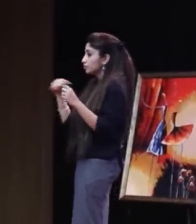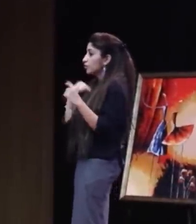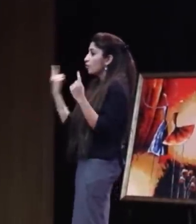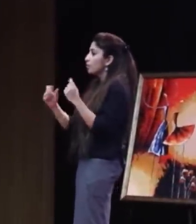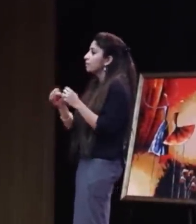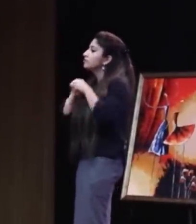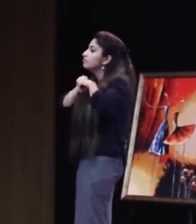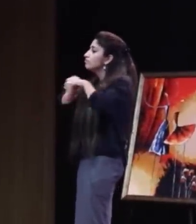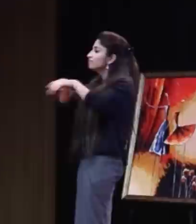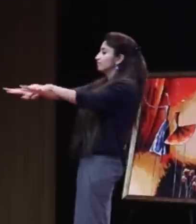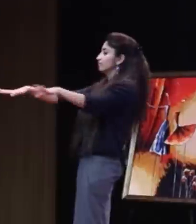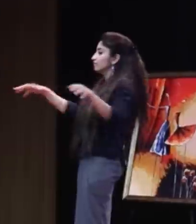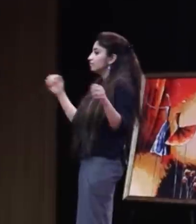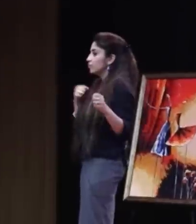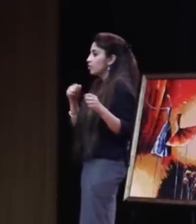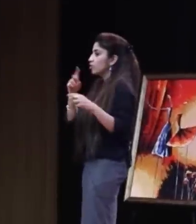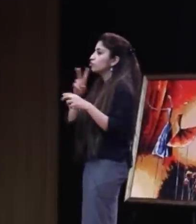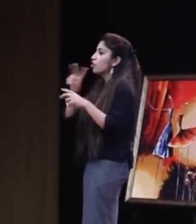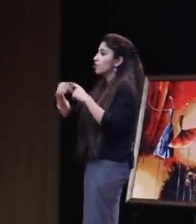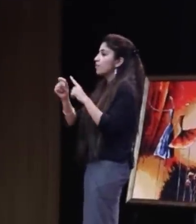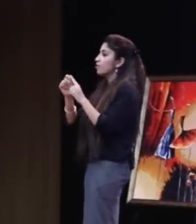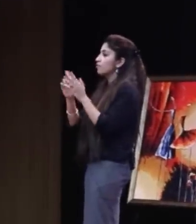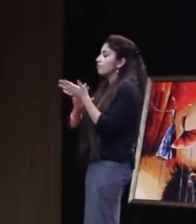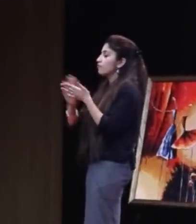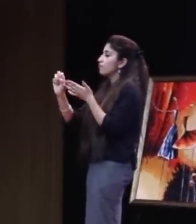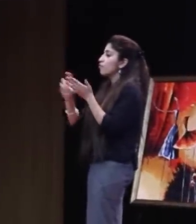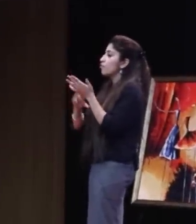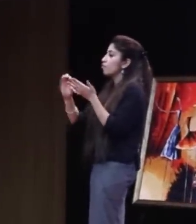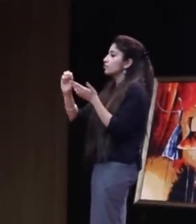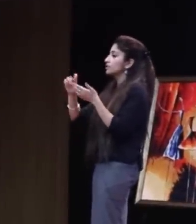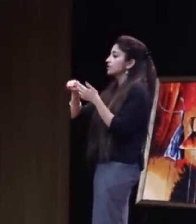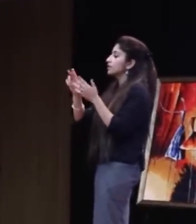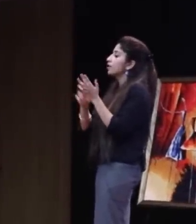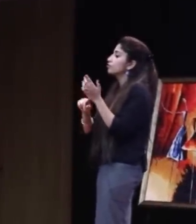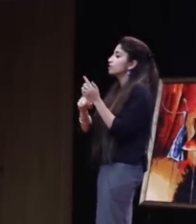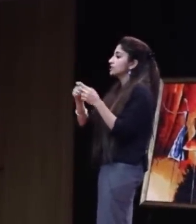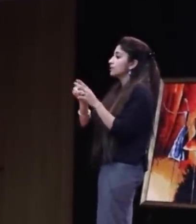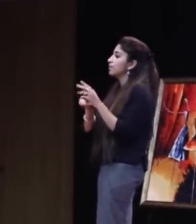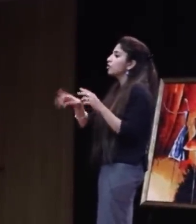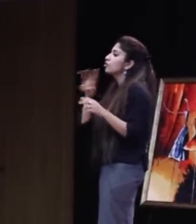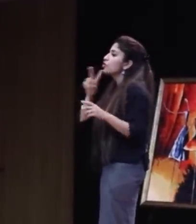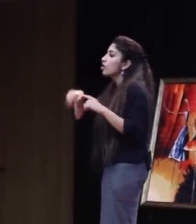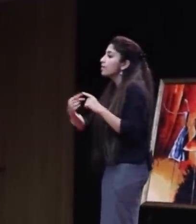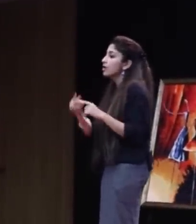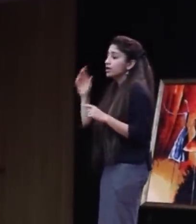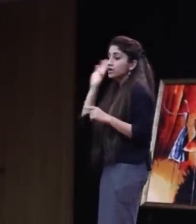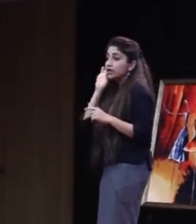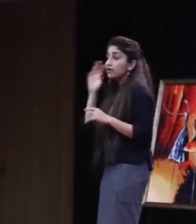Talking about phonocentrism, hearing, speech, language